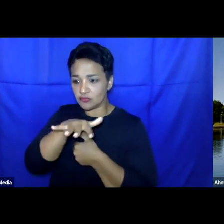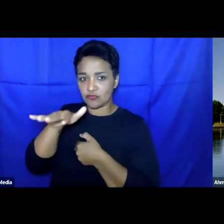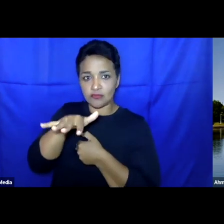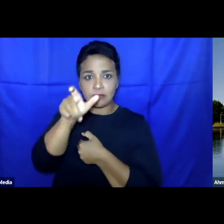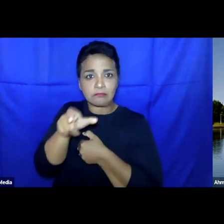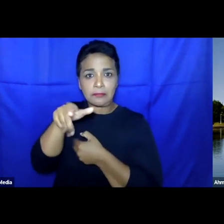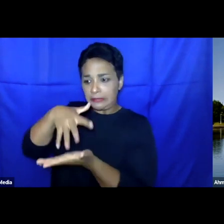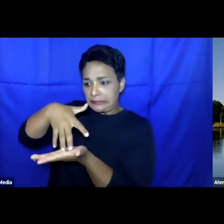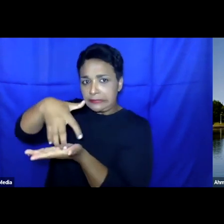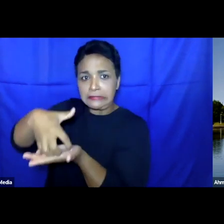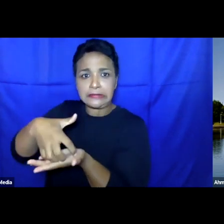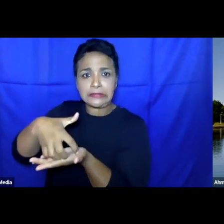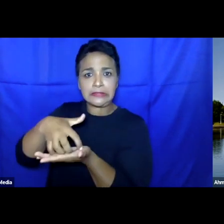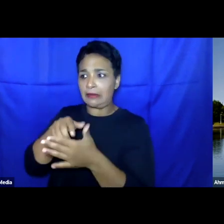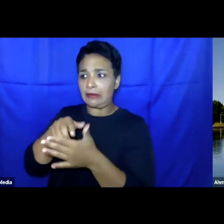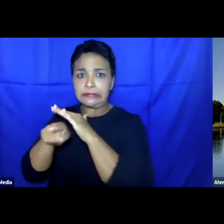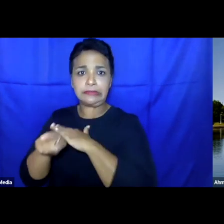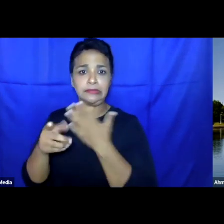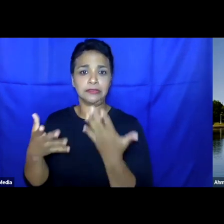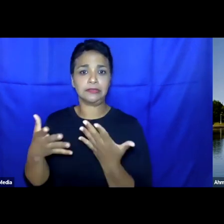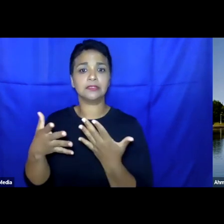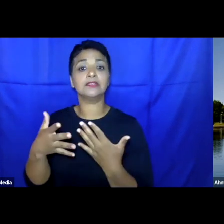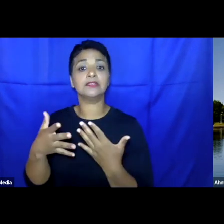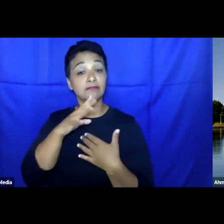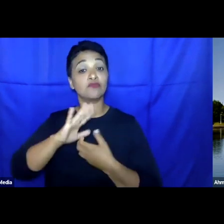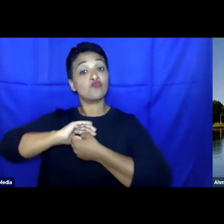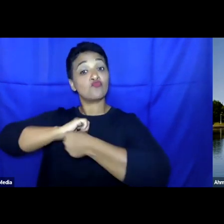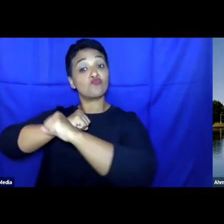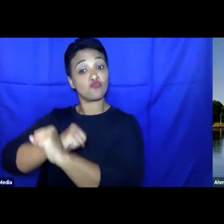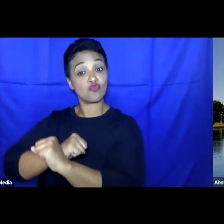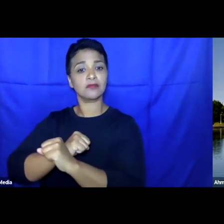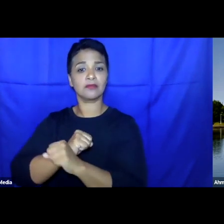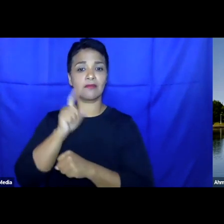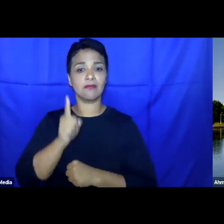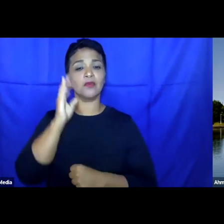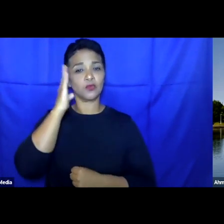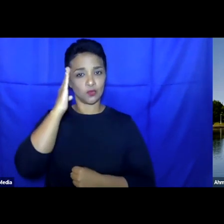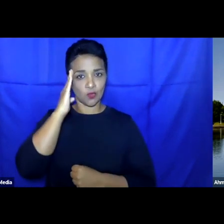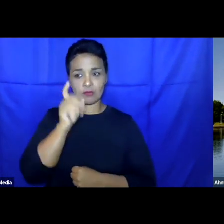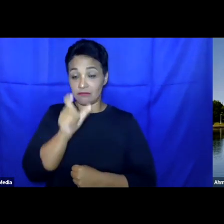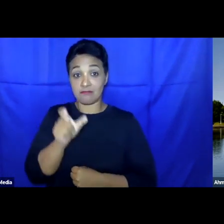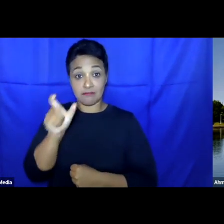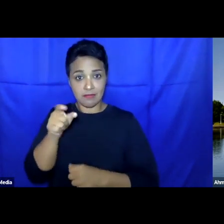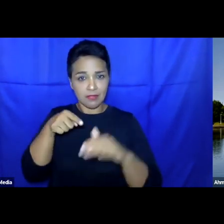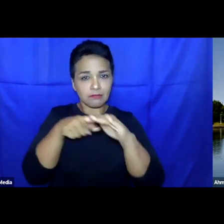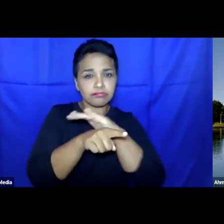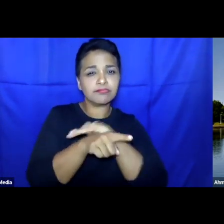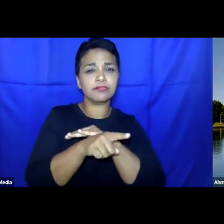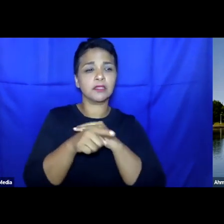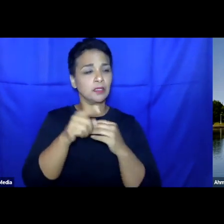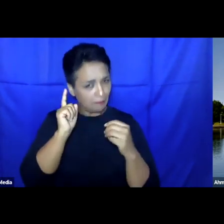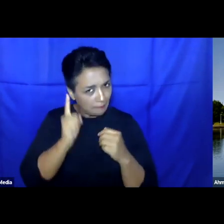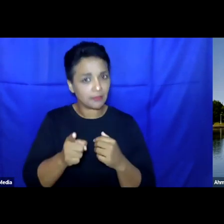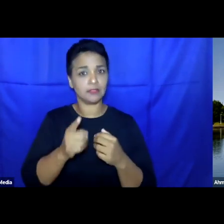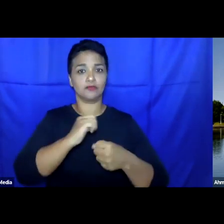as persons in vulnerable situations, the protections offered by IHRL to refugees can be and are indeed very important.